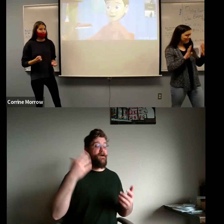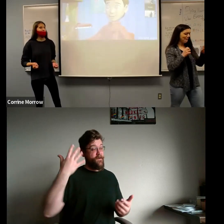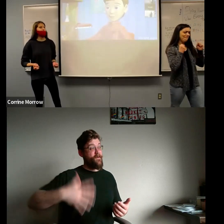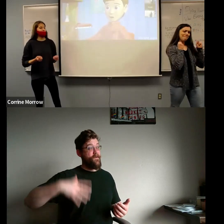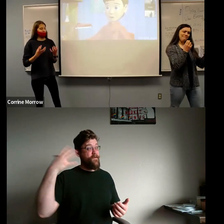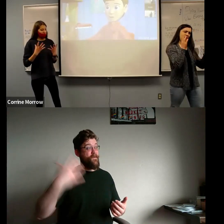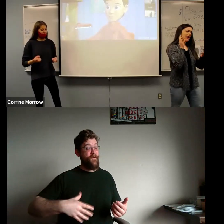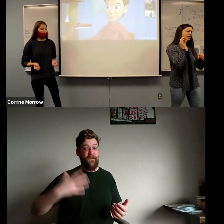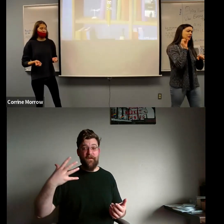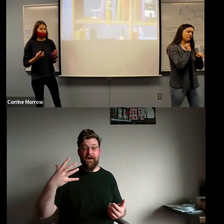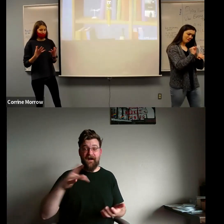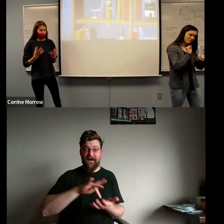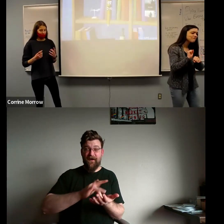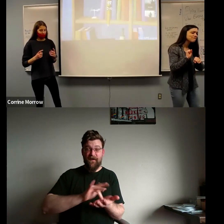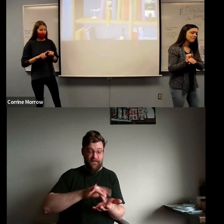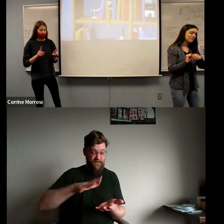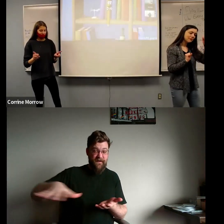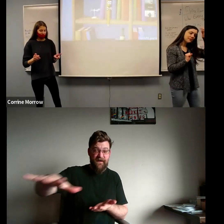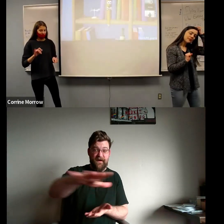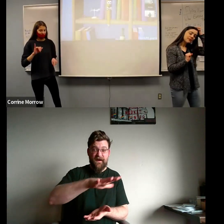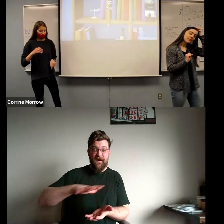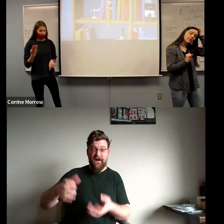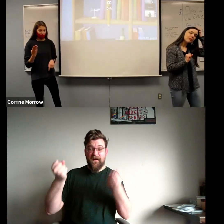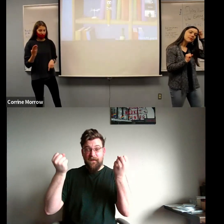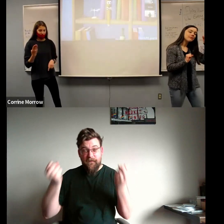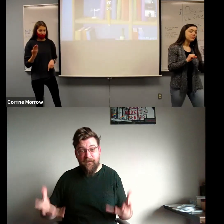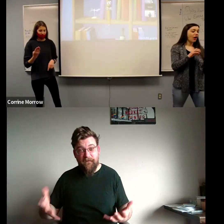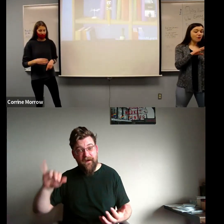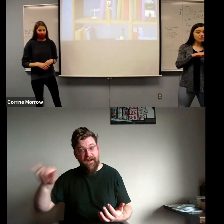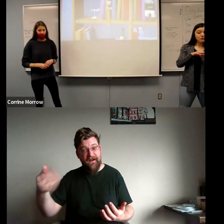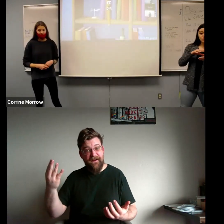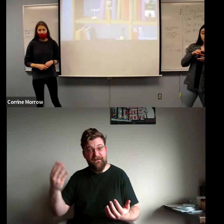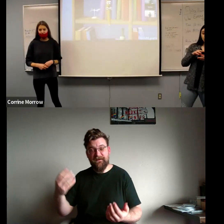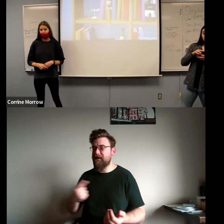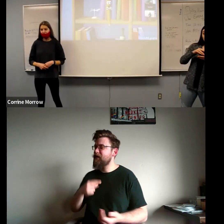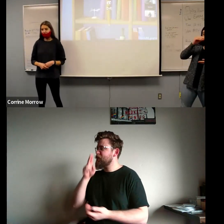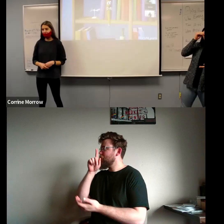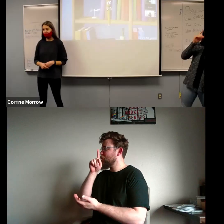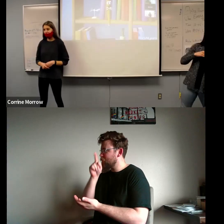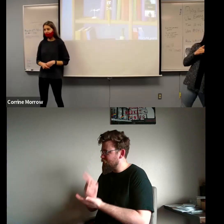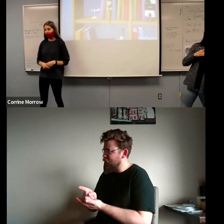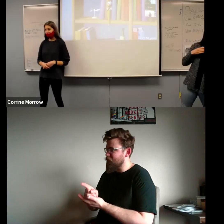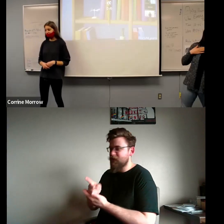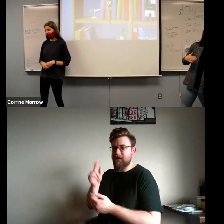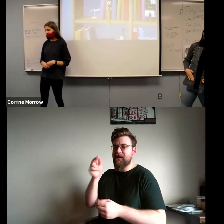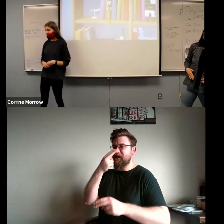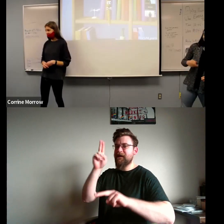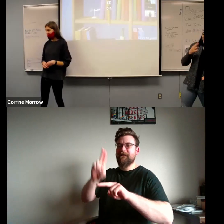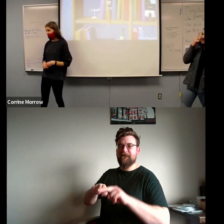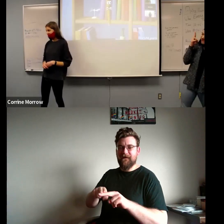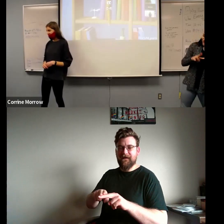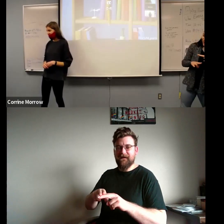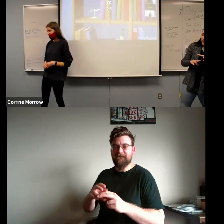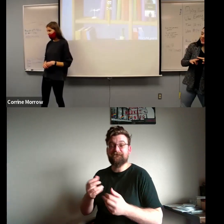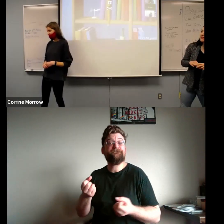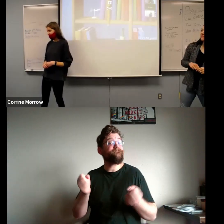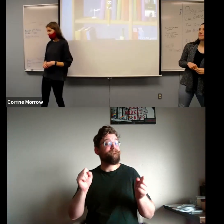is fun. I have an idea. Why don't we join Bailey, our life science expert, on my